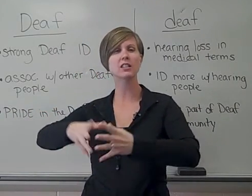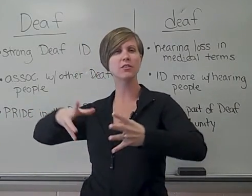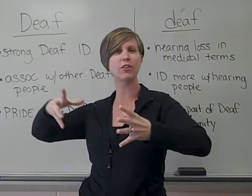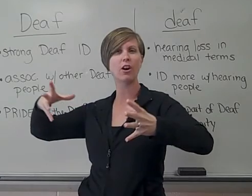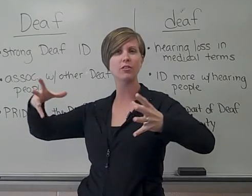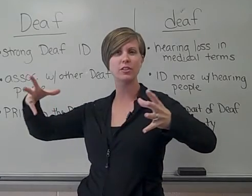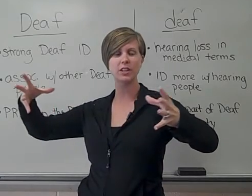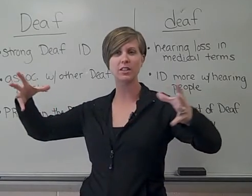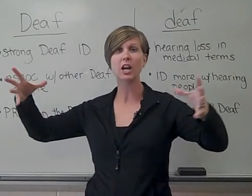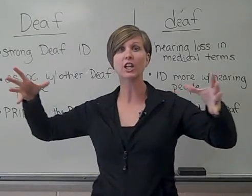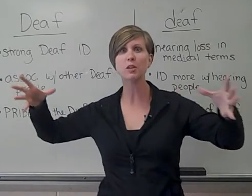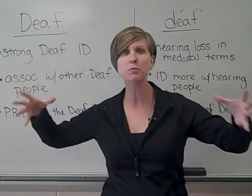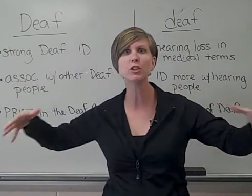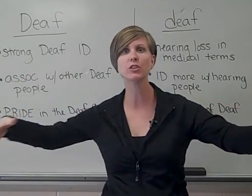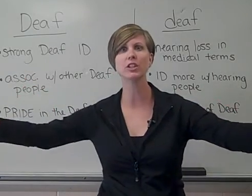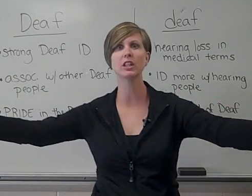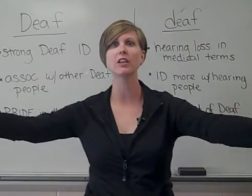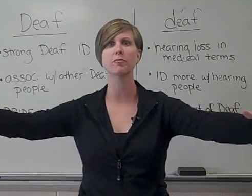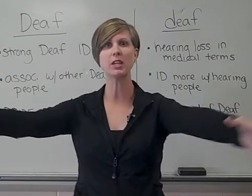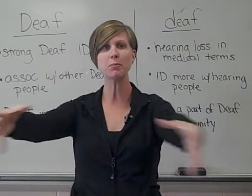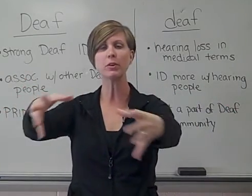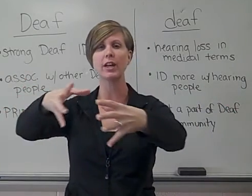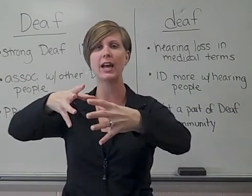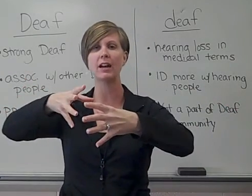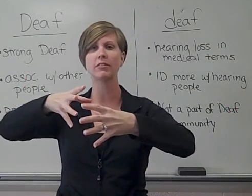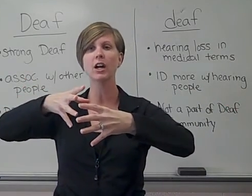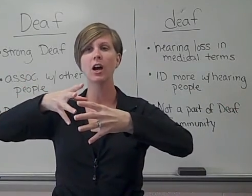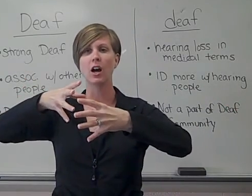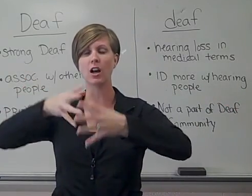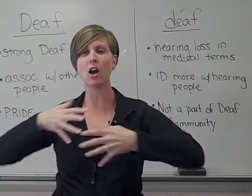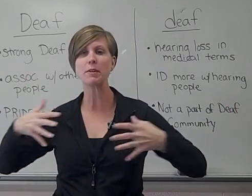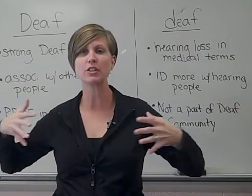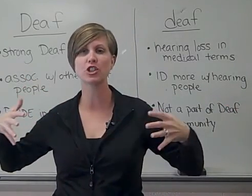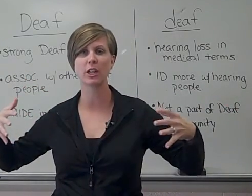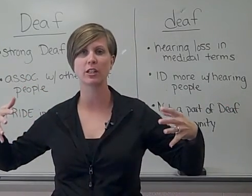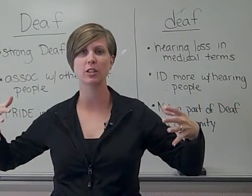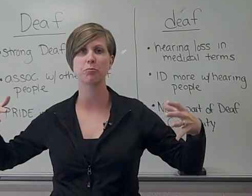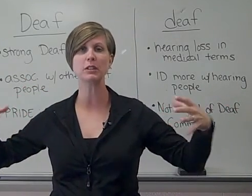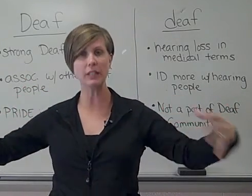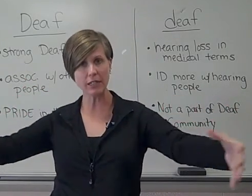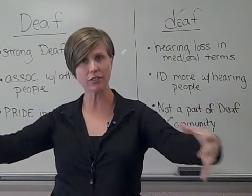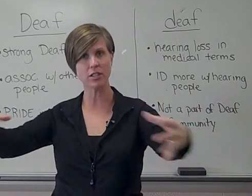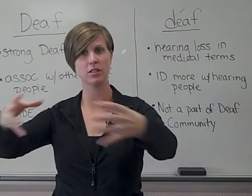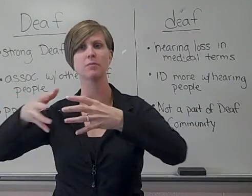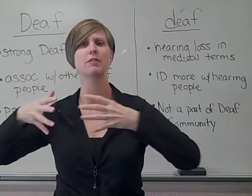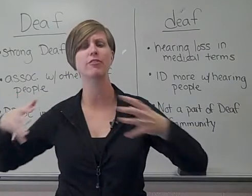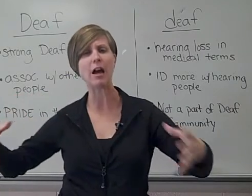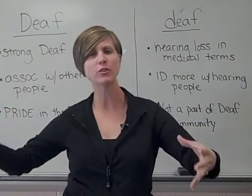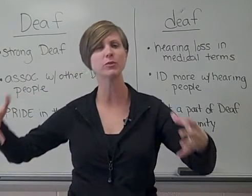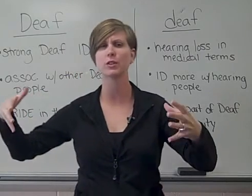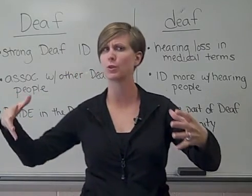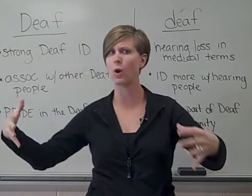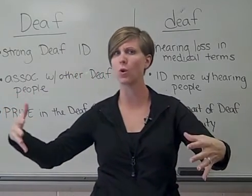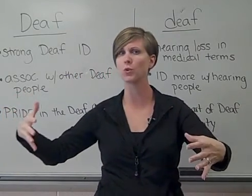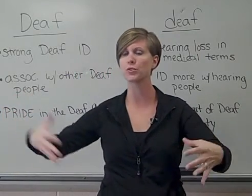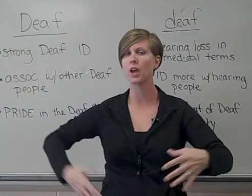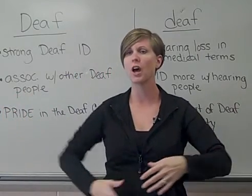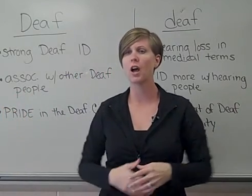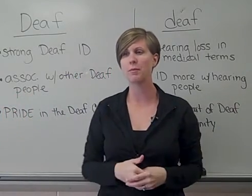it's evolved this community of people that have a common shared belief system and values and goals,